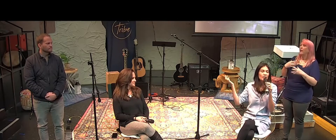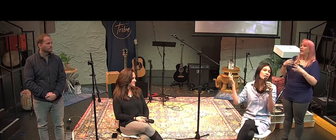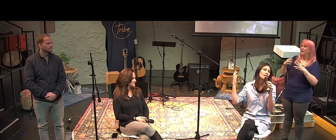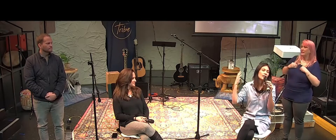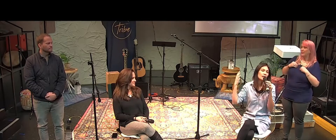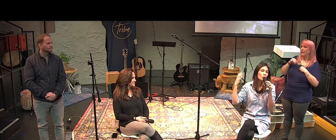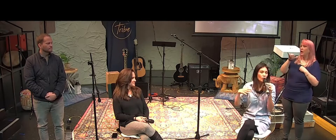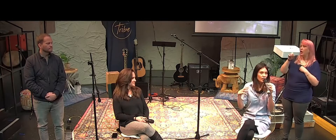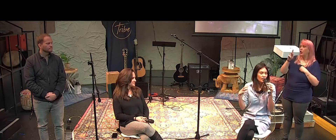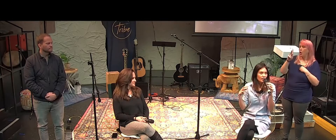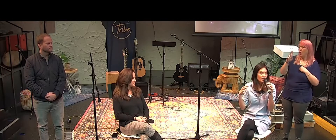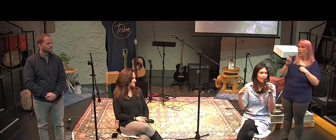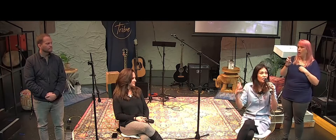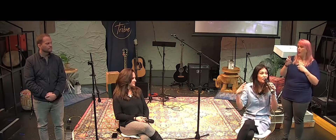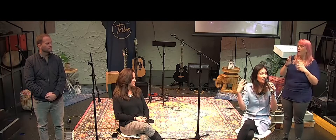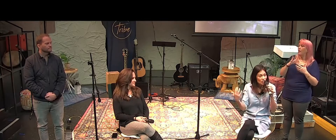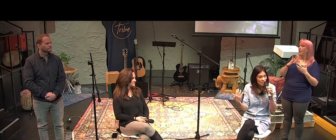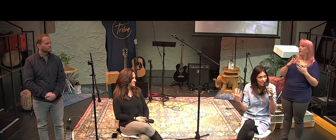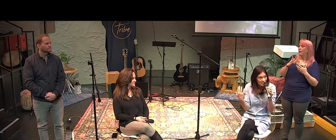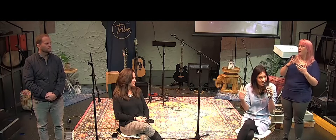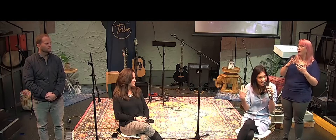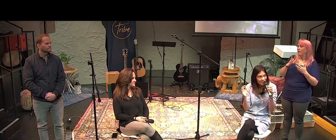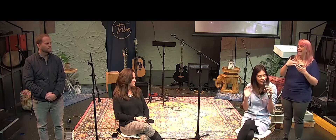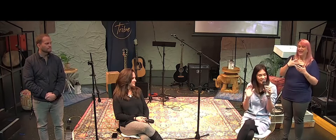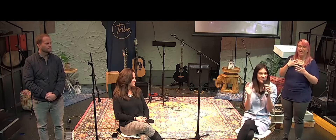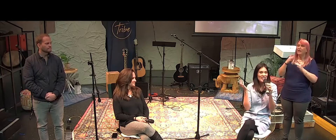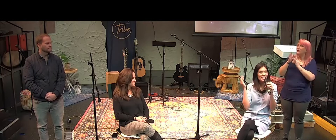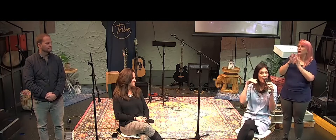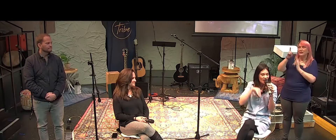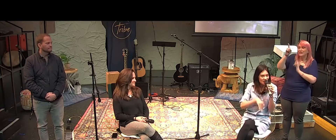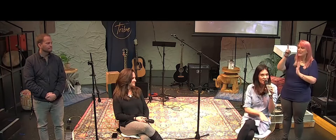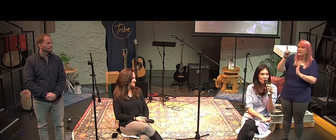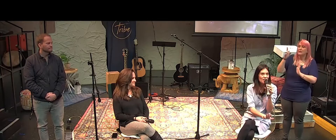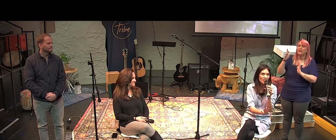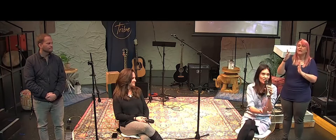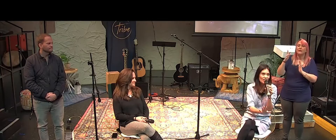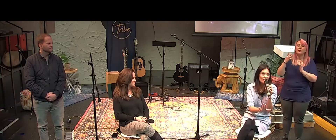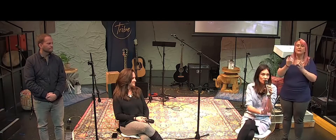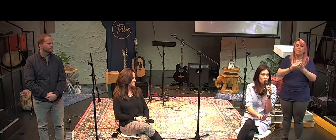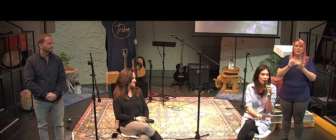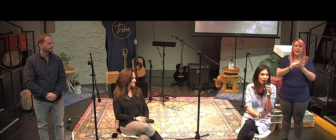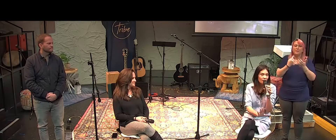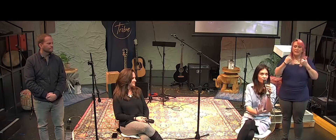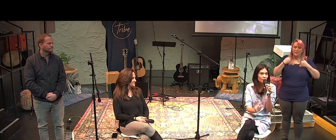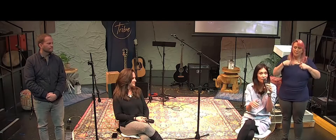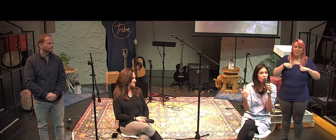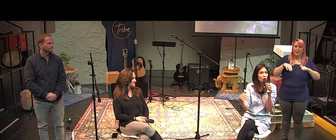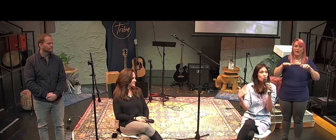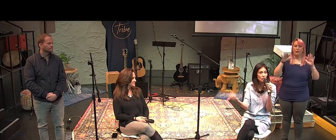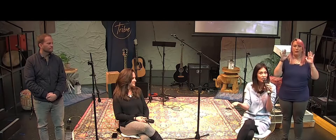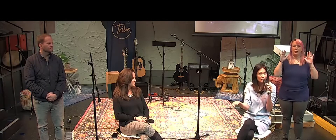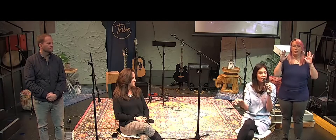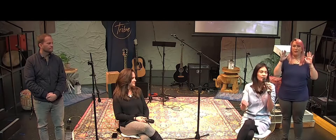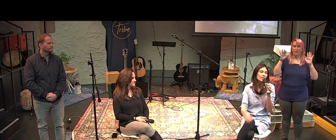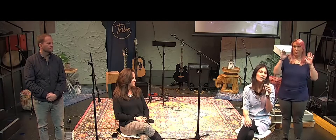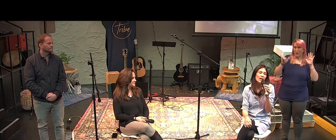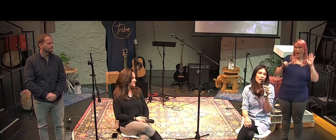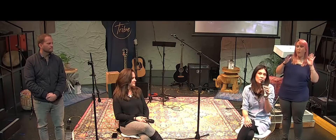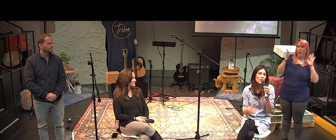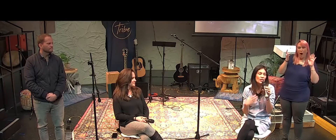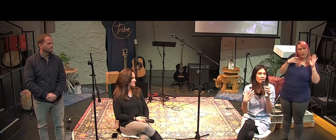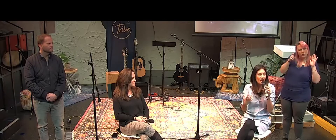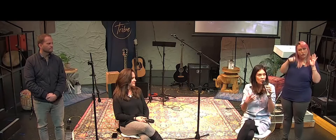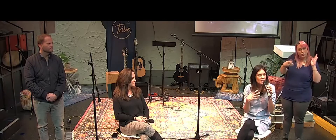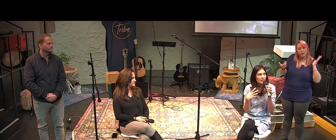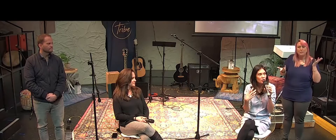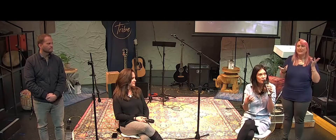or work, even if it's Jesus's, like actually submitting yourself to that because you should.